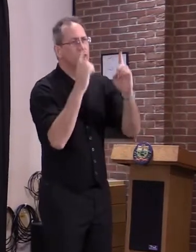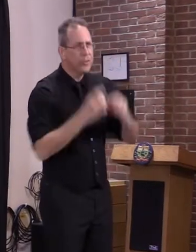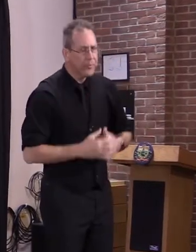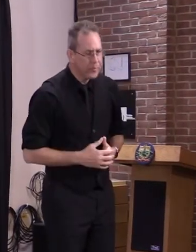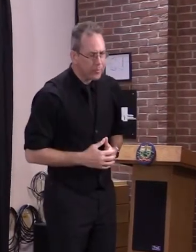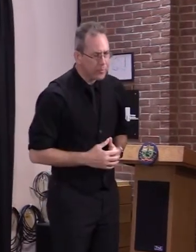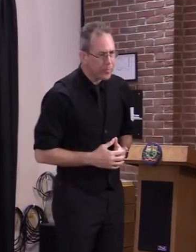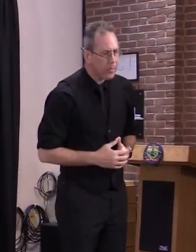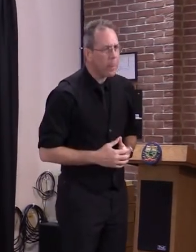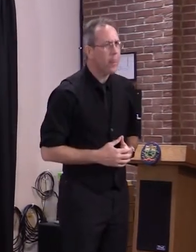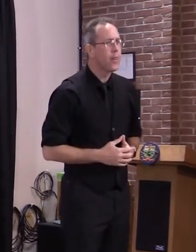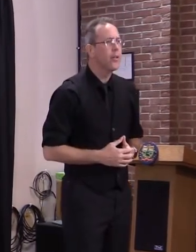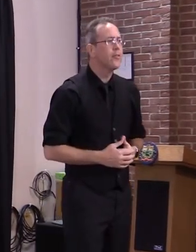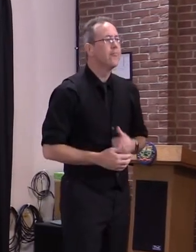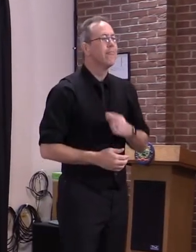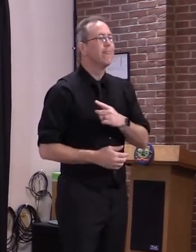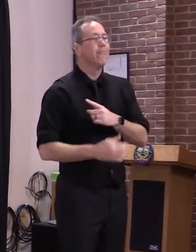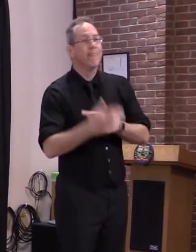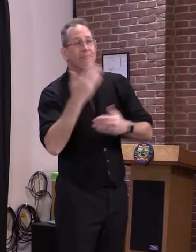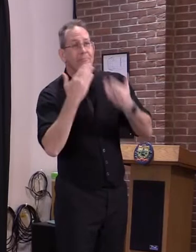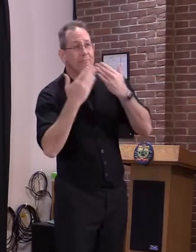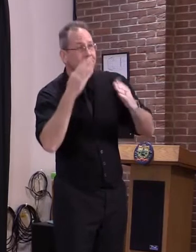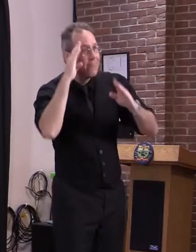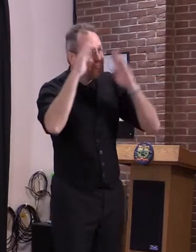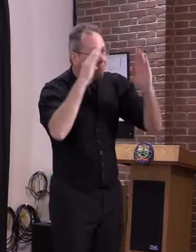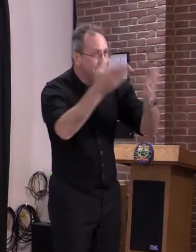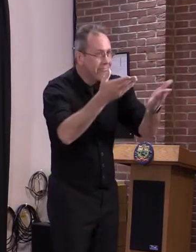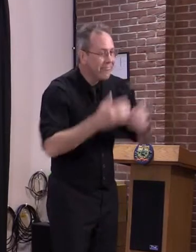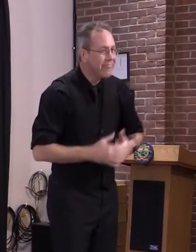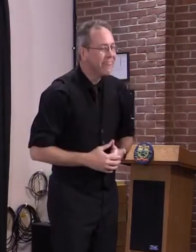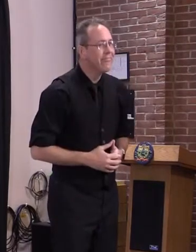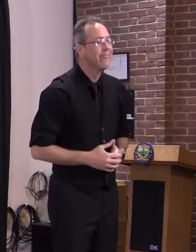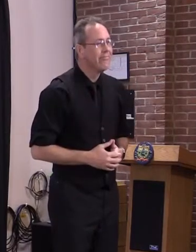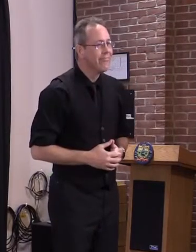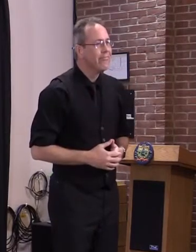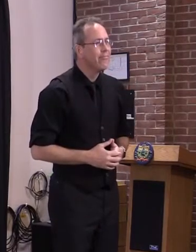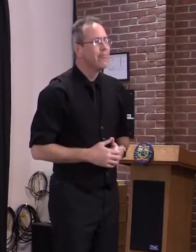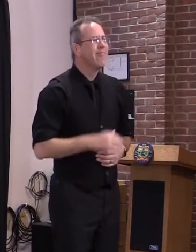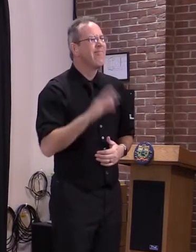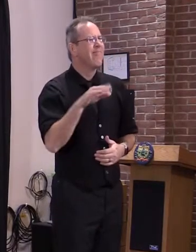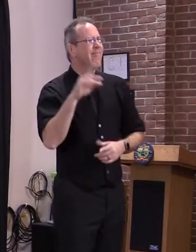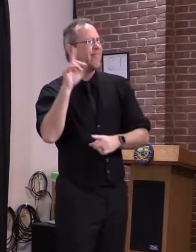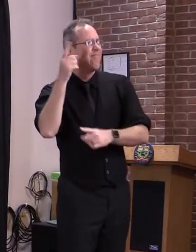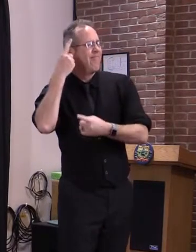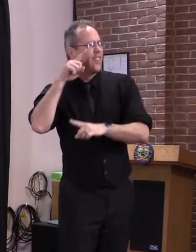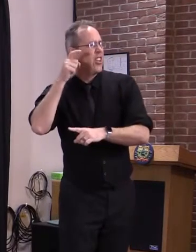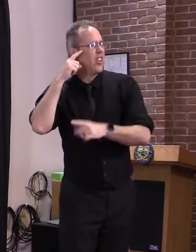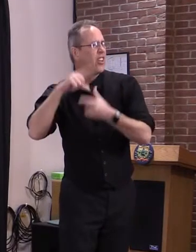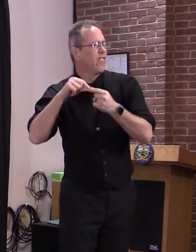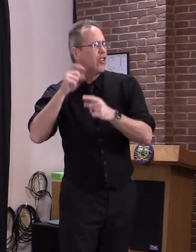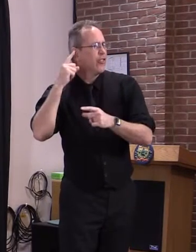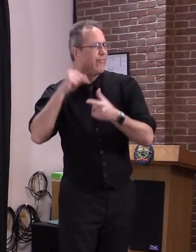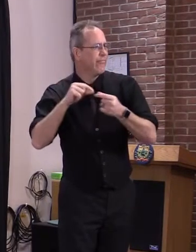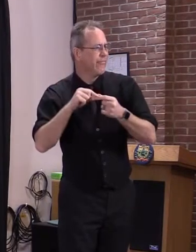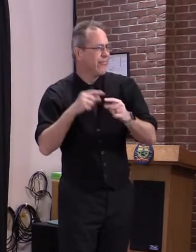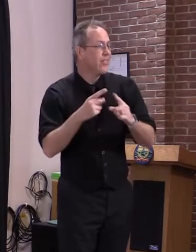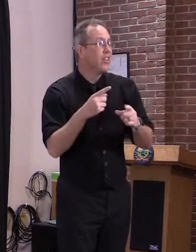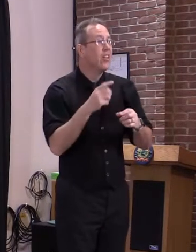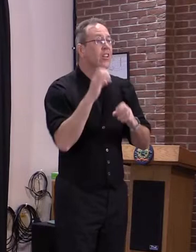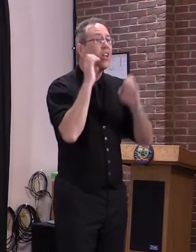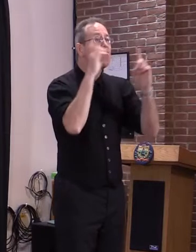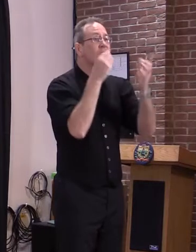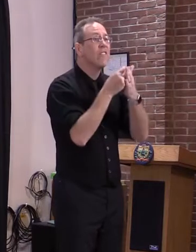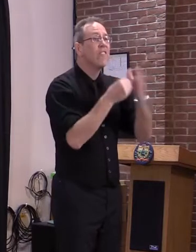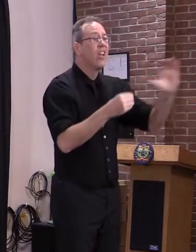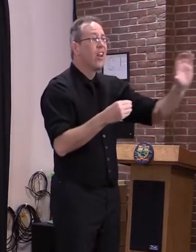Thank you, Governor. Good afternoon. It is projected the education fund will have a large surplus this year. Governor is